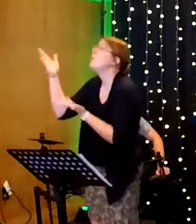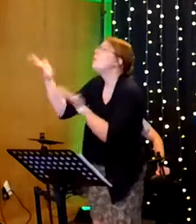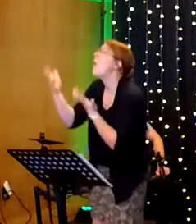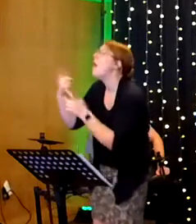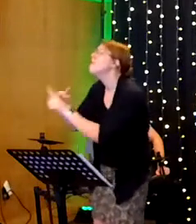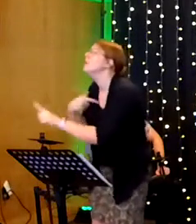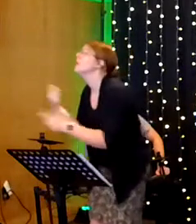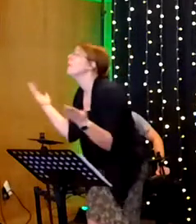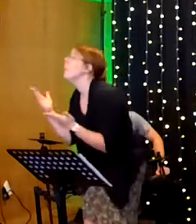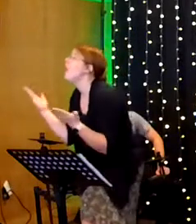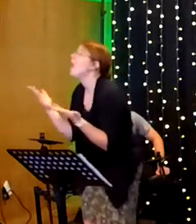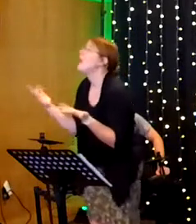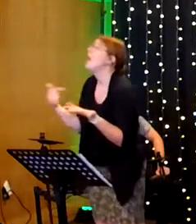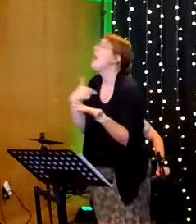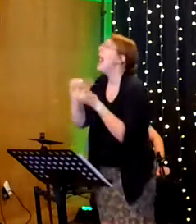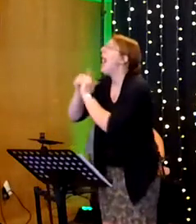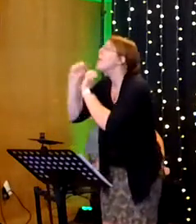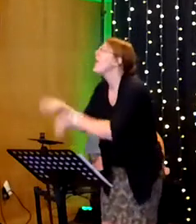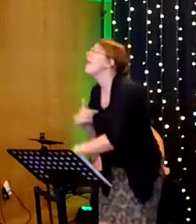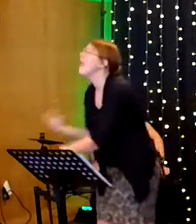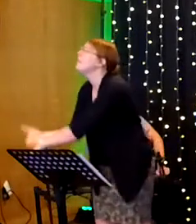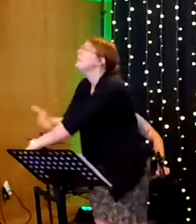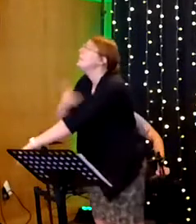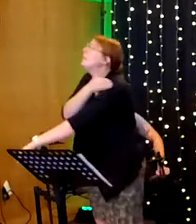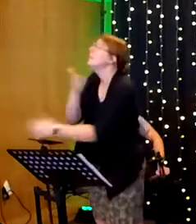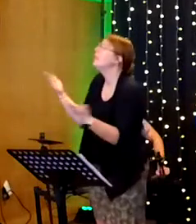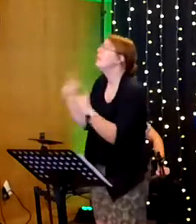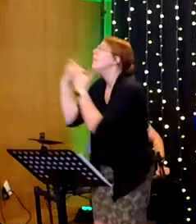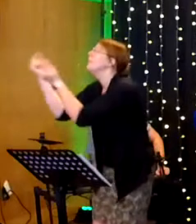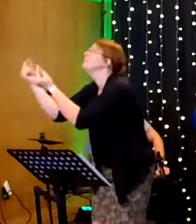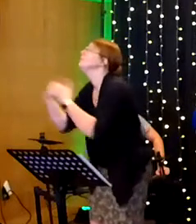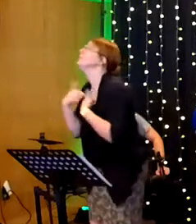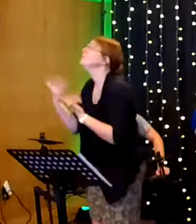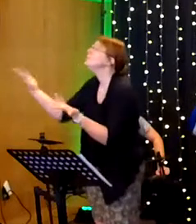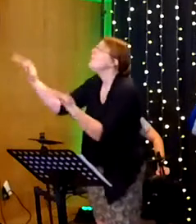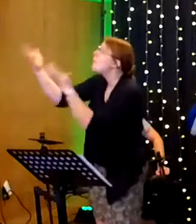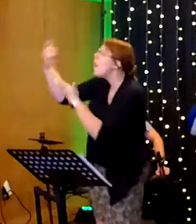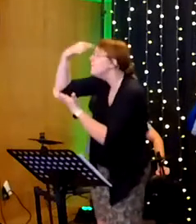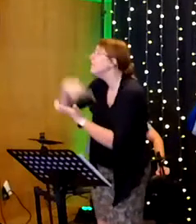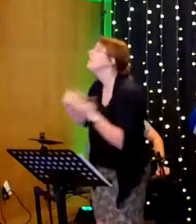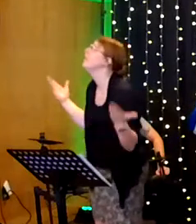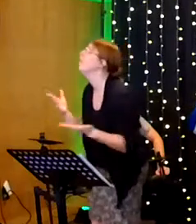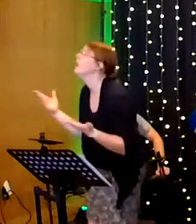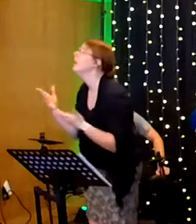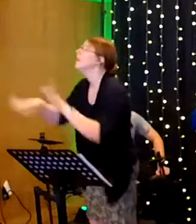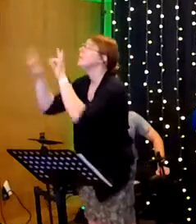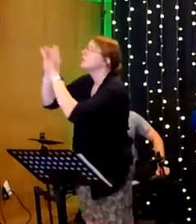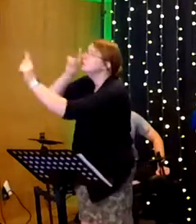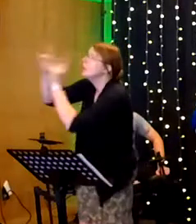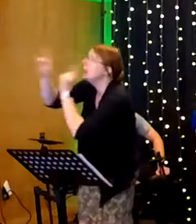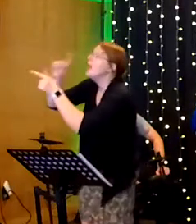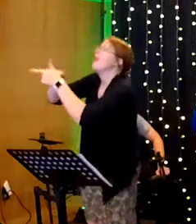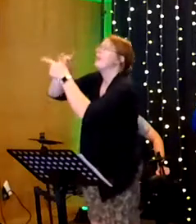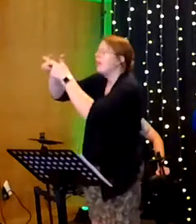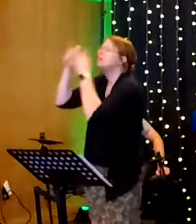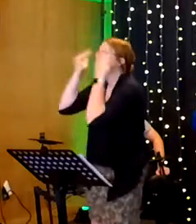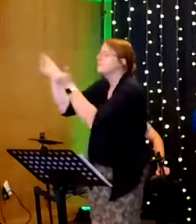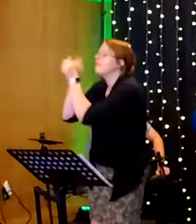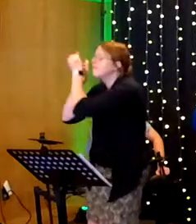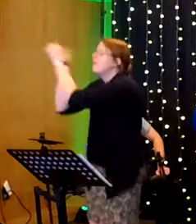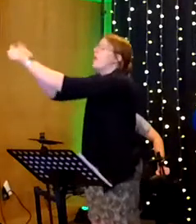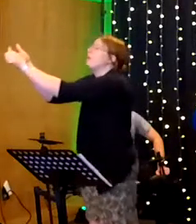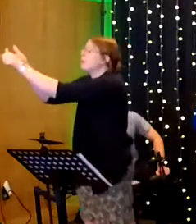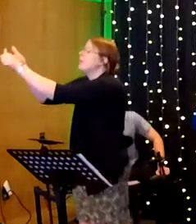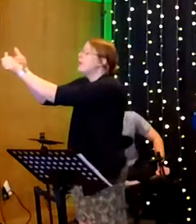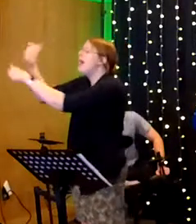feet fail you? Will you go to that calling? Will you be what he knows you are? And I know we all will.